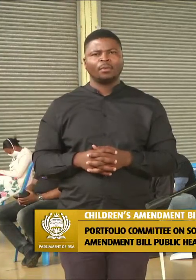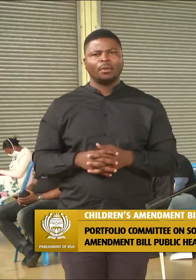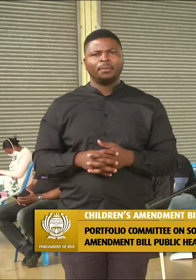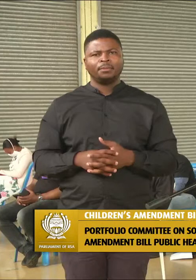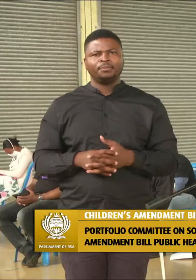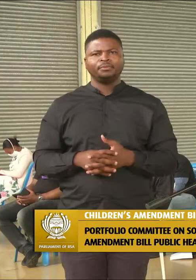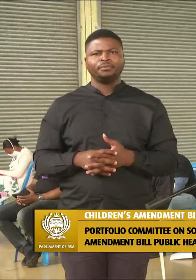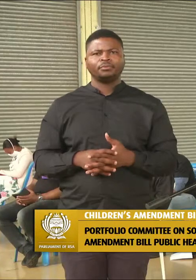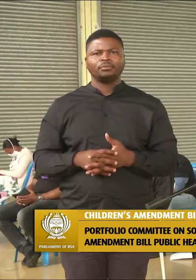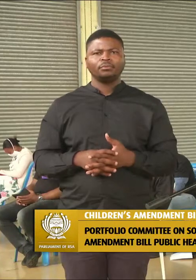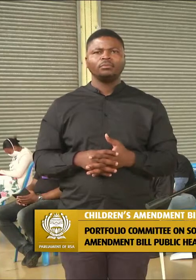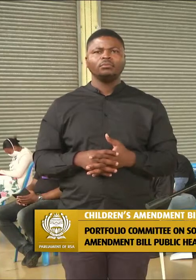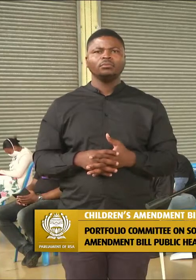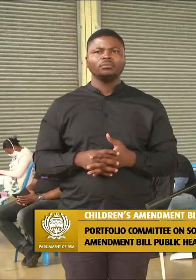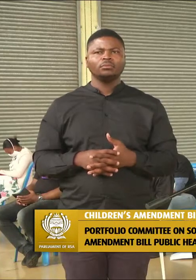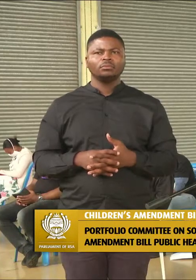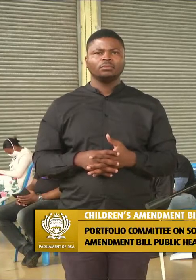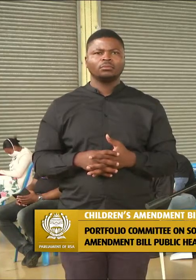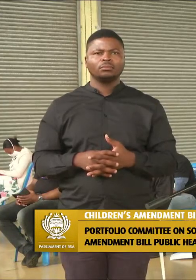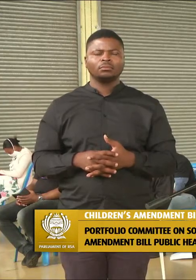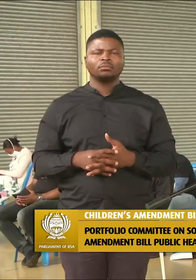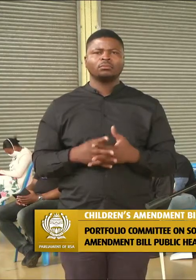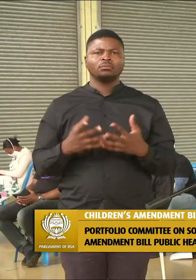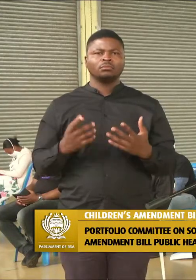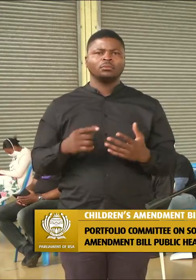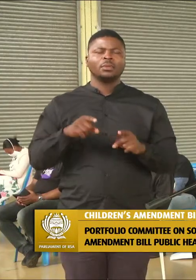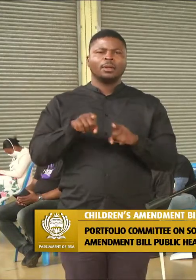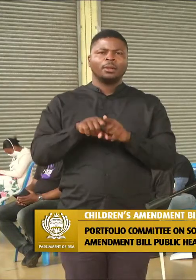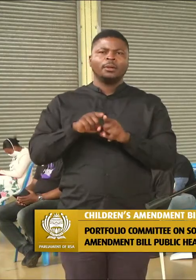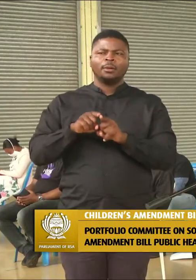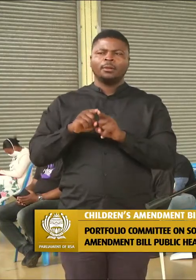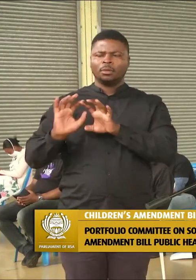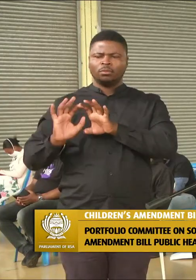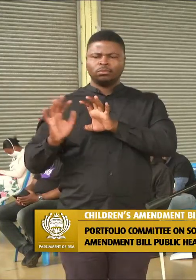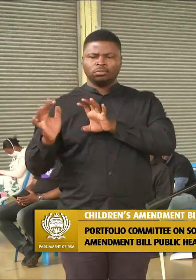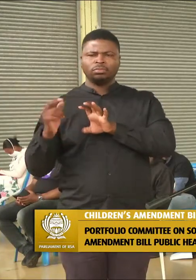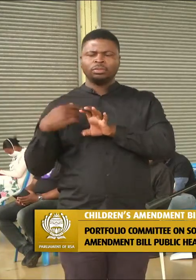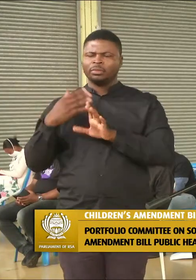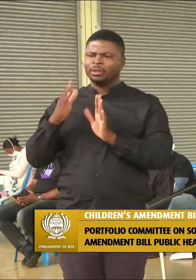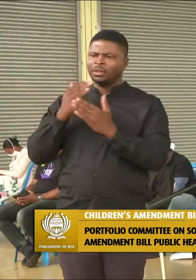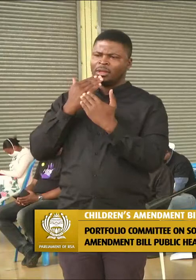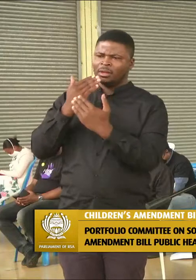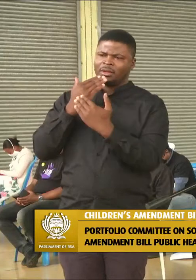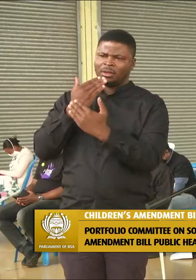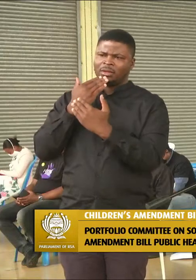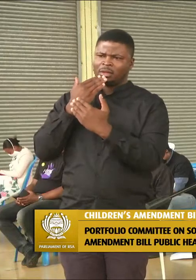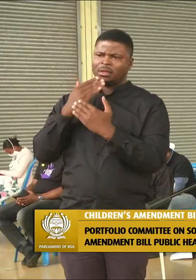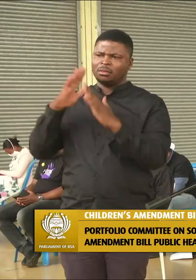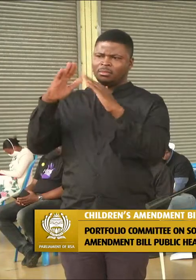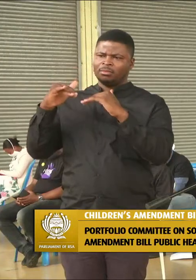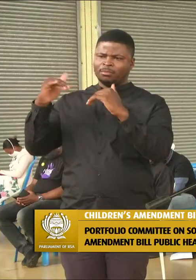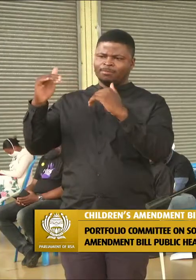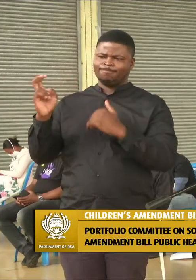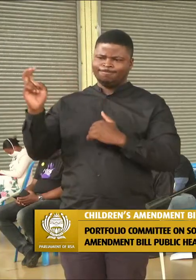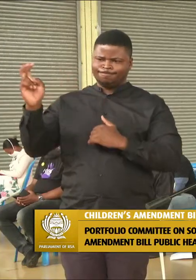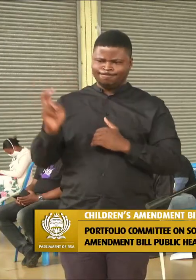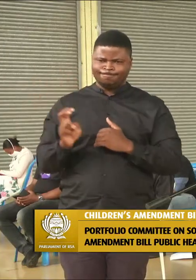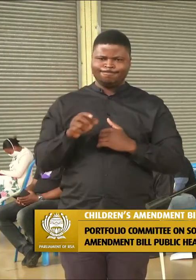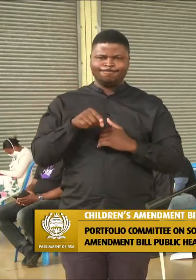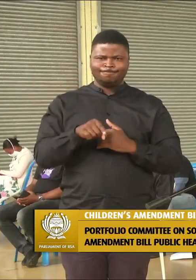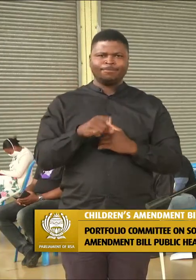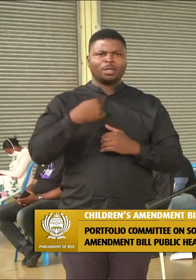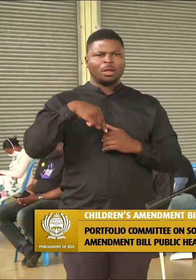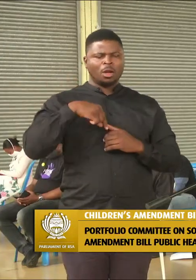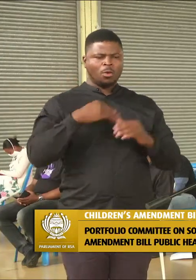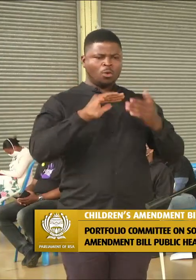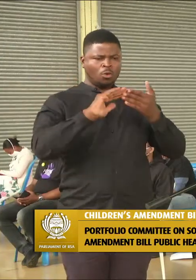asibize sizoba ingxenye yalo mhlangano. I want to thank the government for